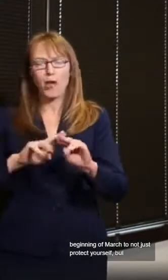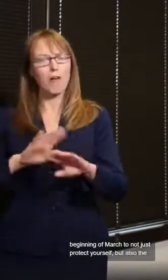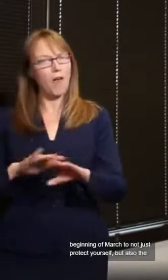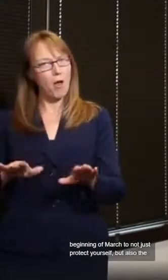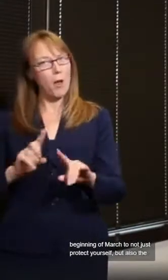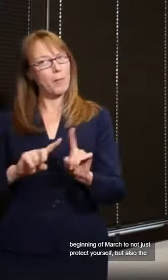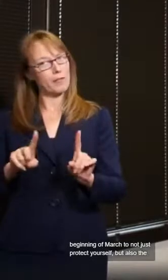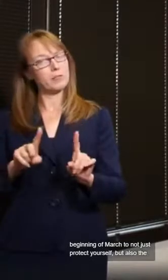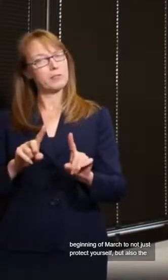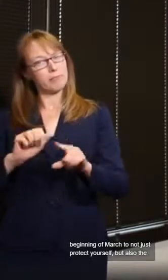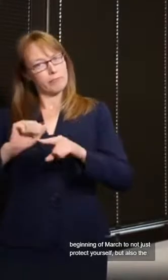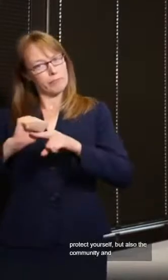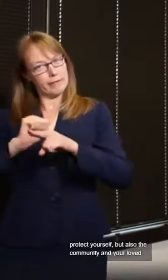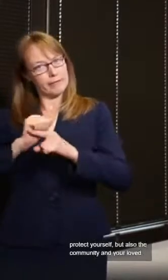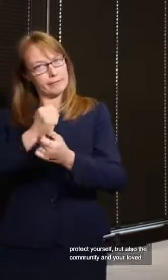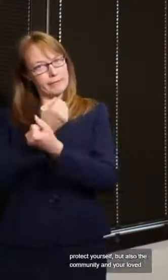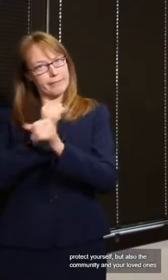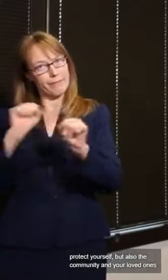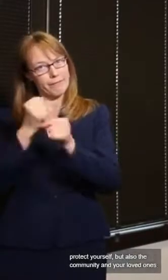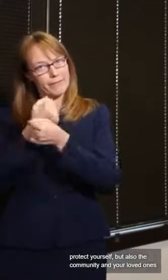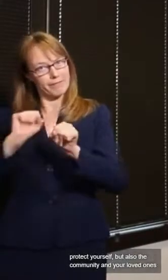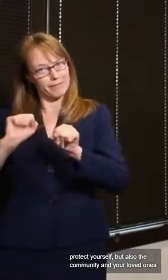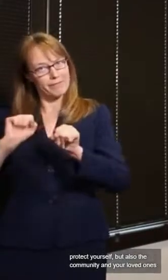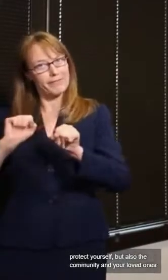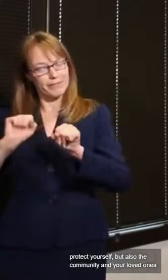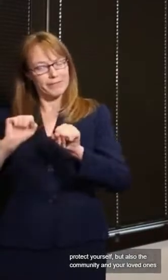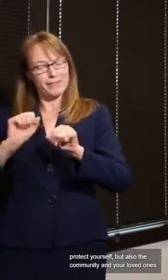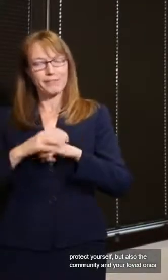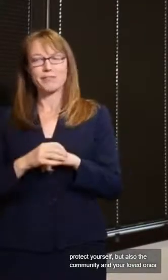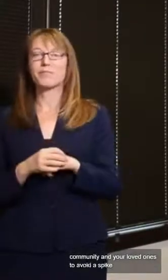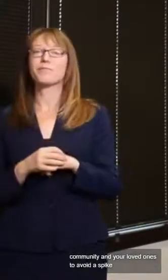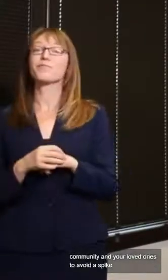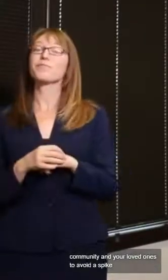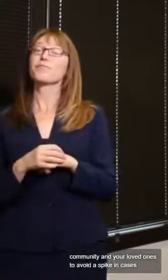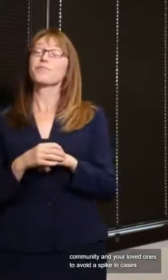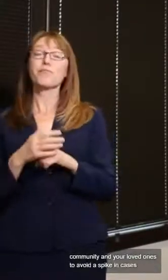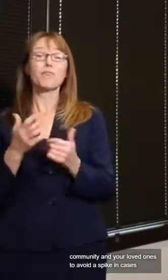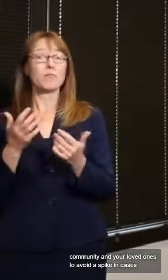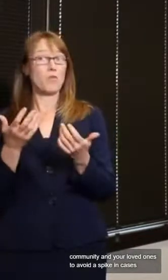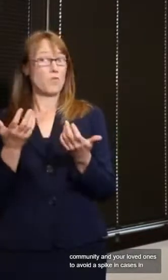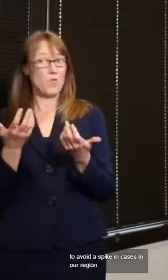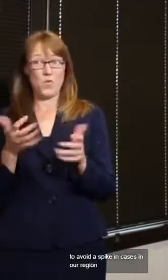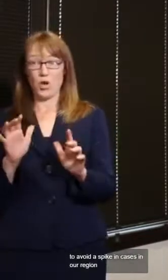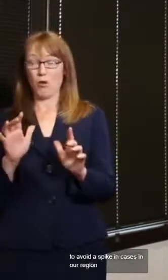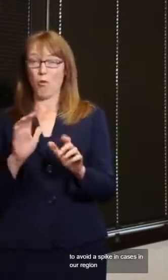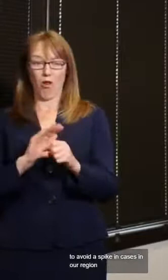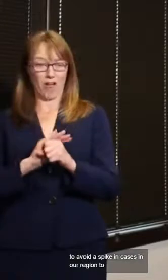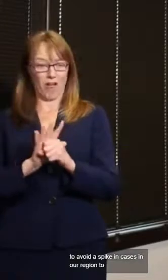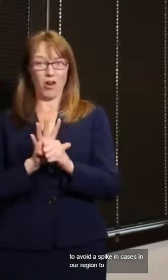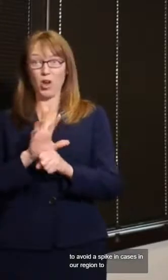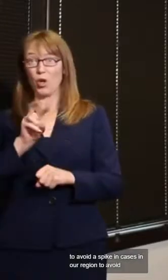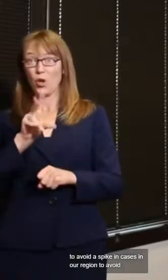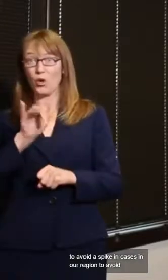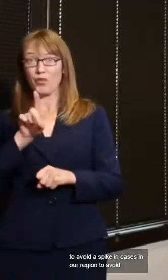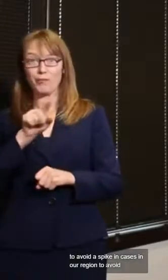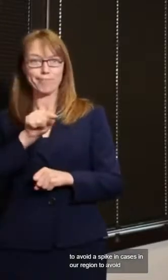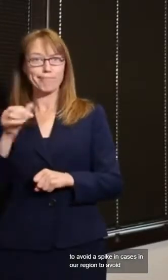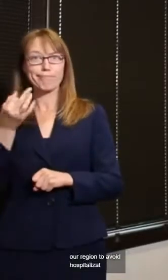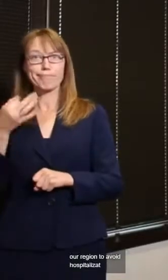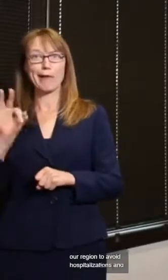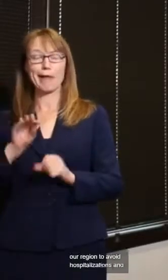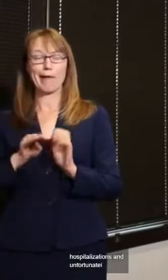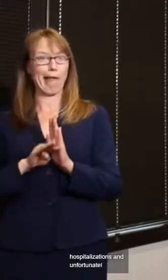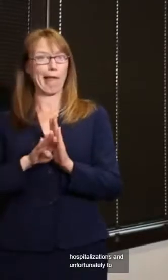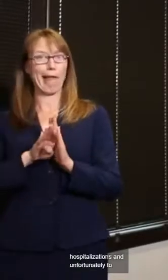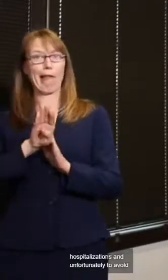the community and your loved ones. To avoid a spike in COVID cases in our region, to avoid hospitalizations, and